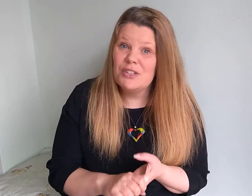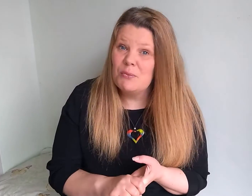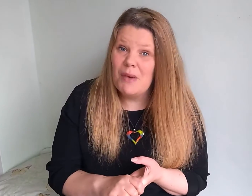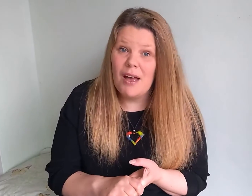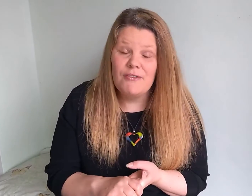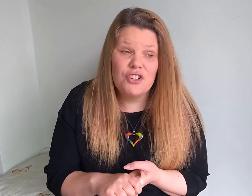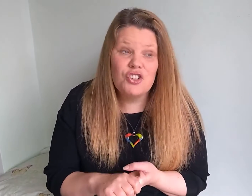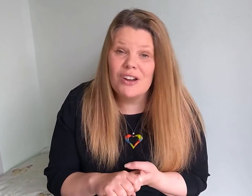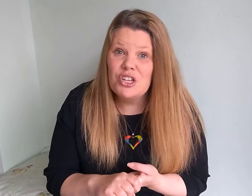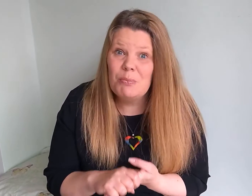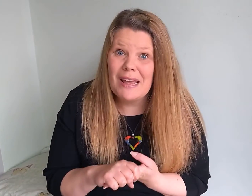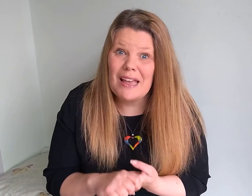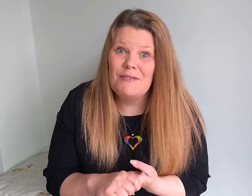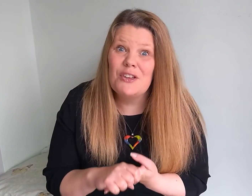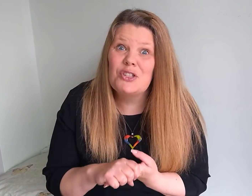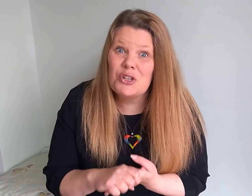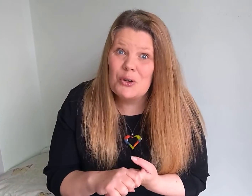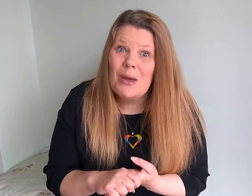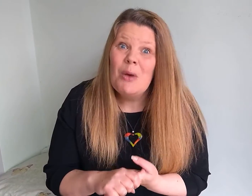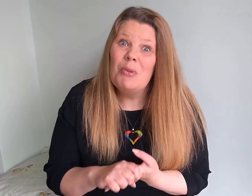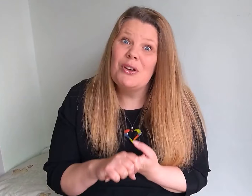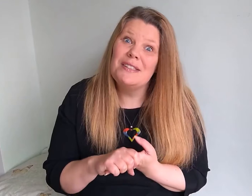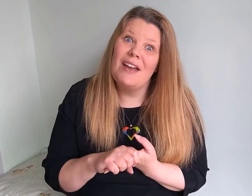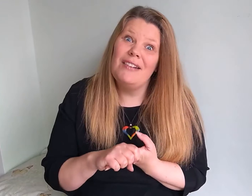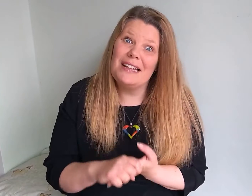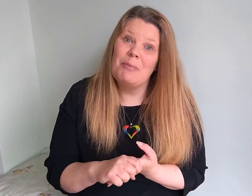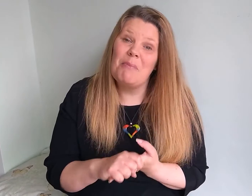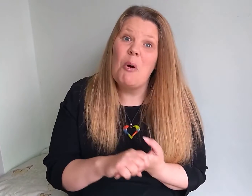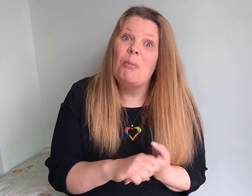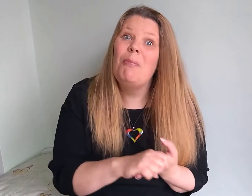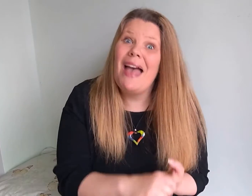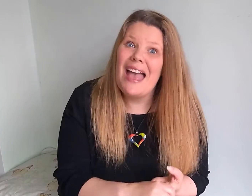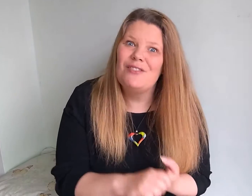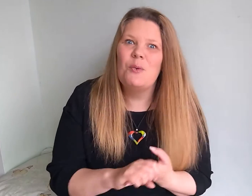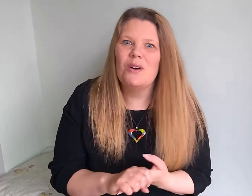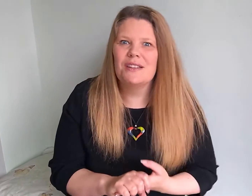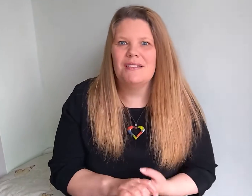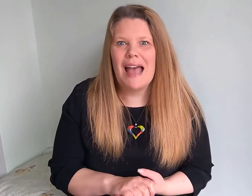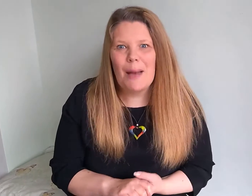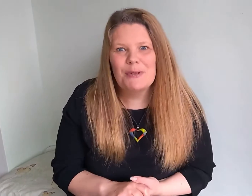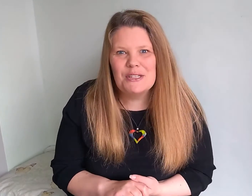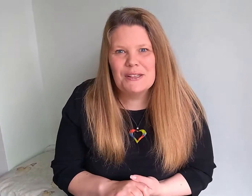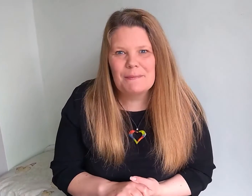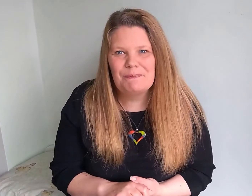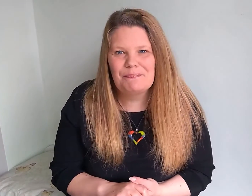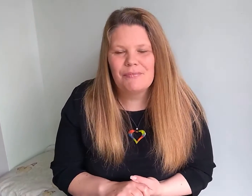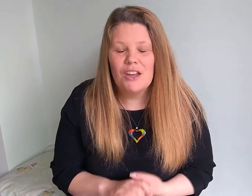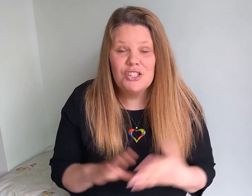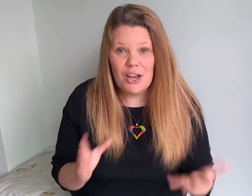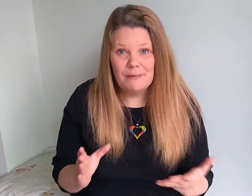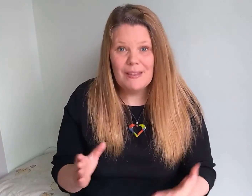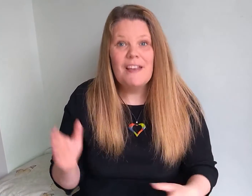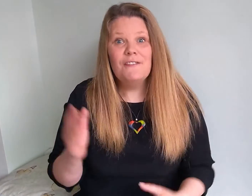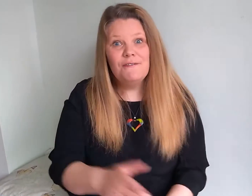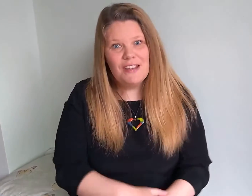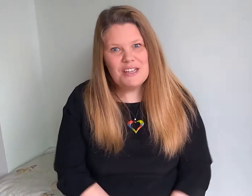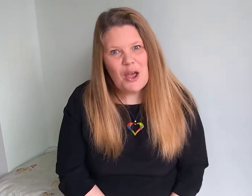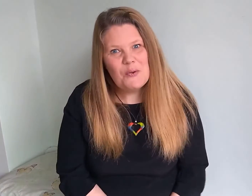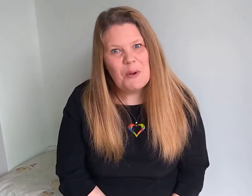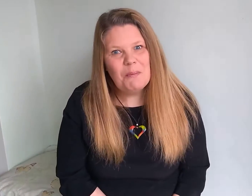some frustration behaviour too, because they're a little bit more prepared for what's going to happen to them. So, video number